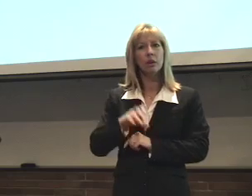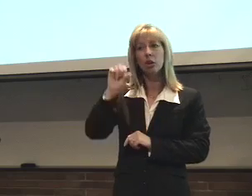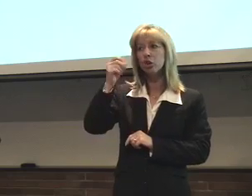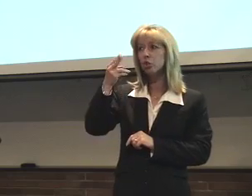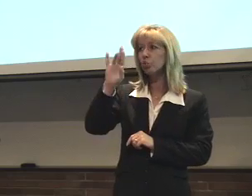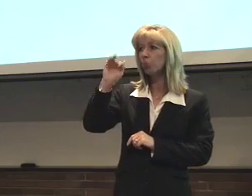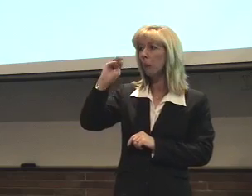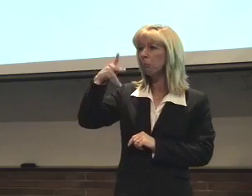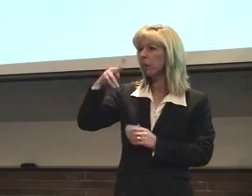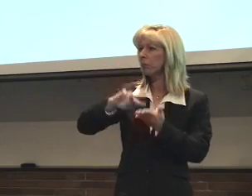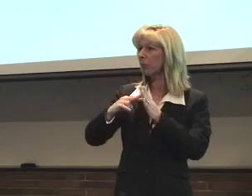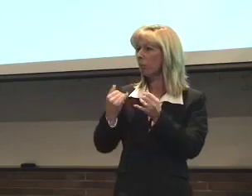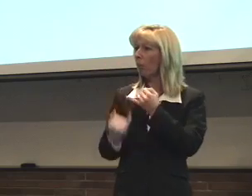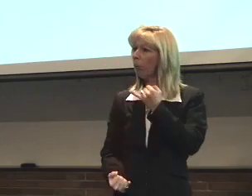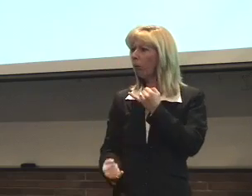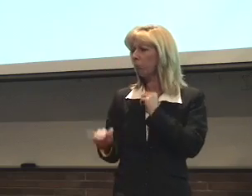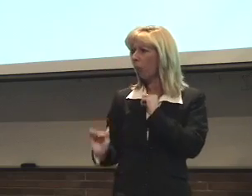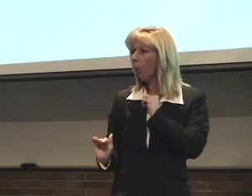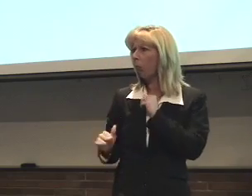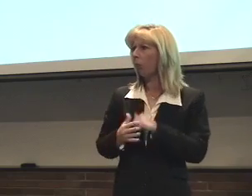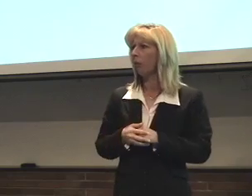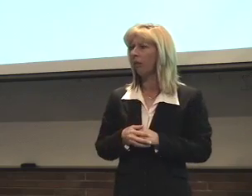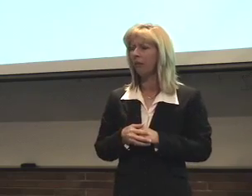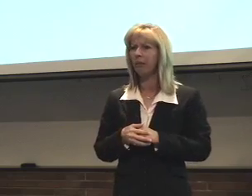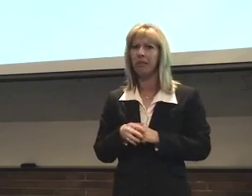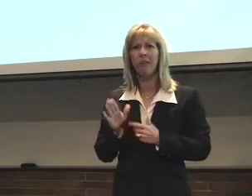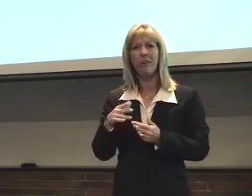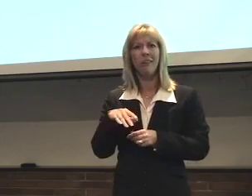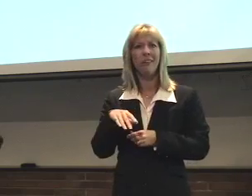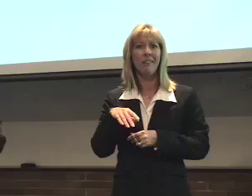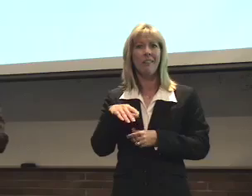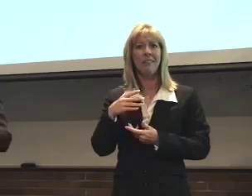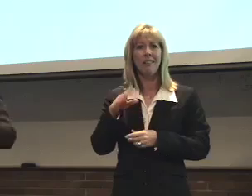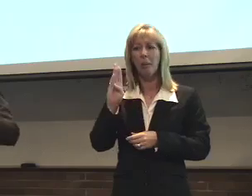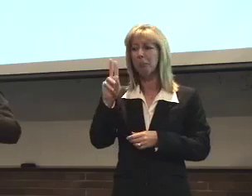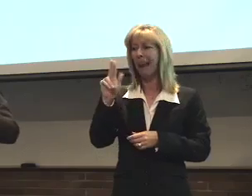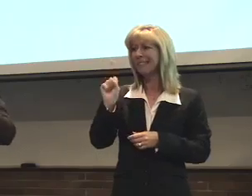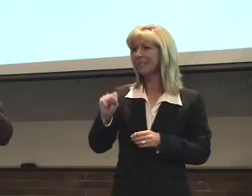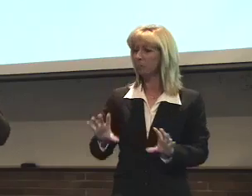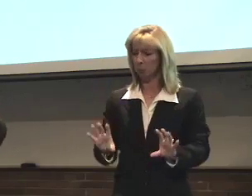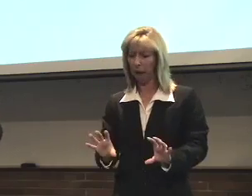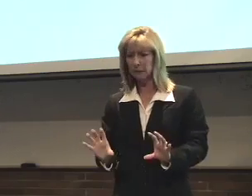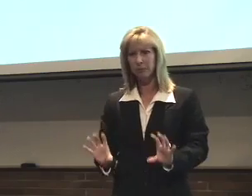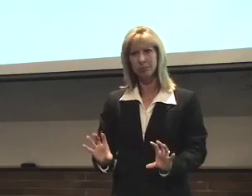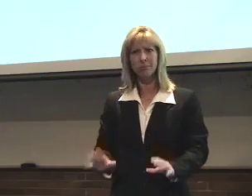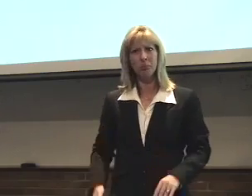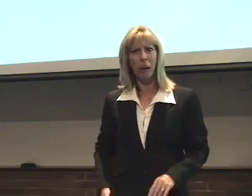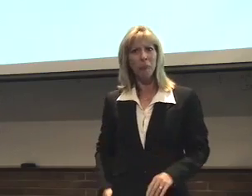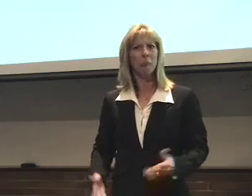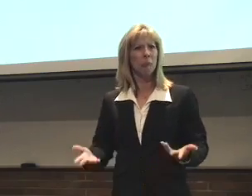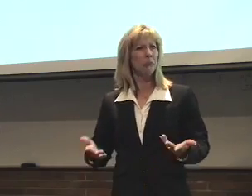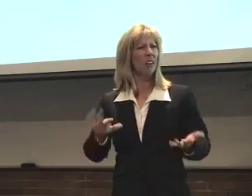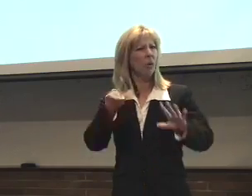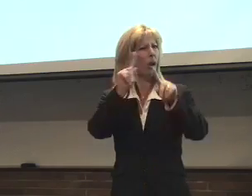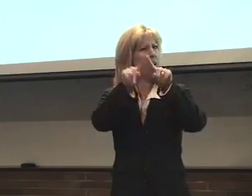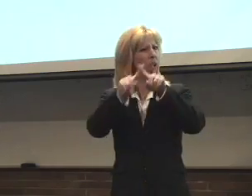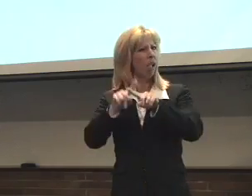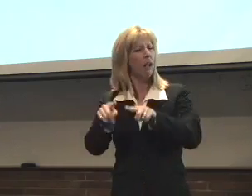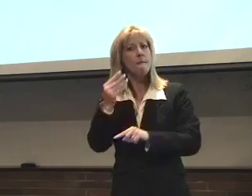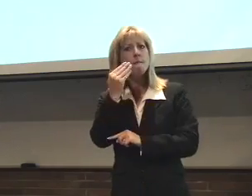What a hand, you're a peach, he has nice buns, sandwich or workout, I'm chicken, on and on and on. These are just food words that have double